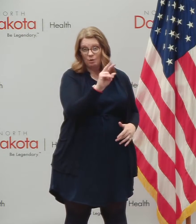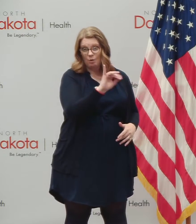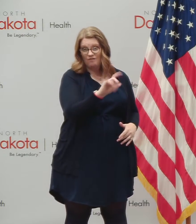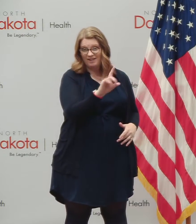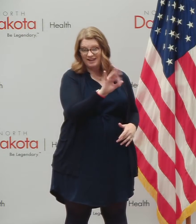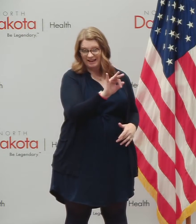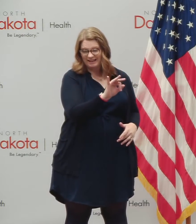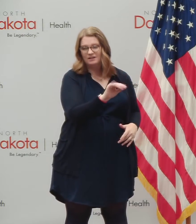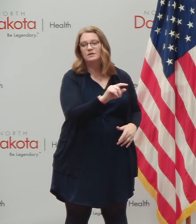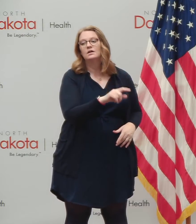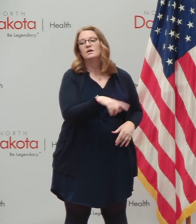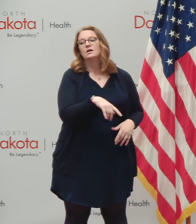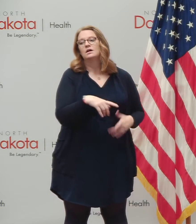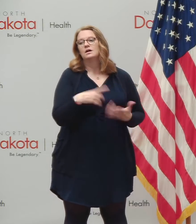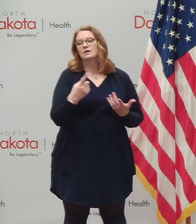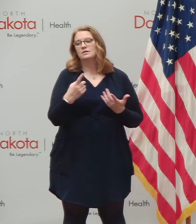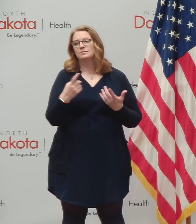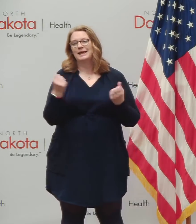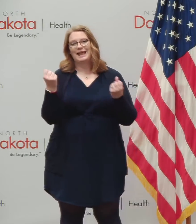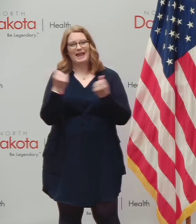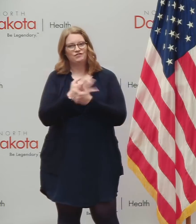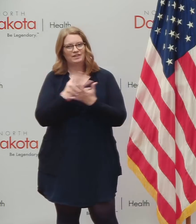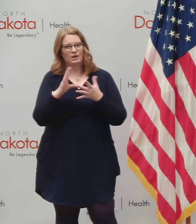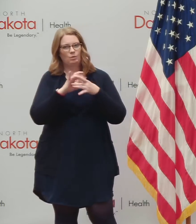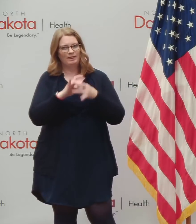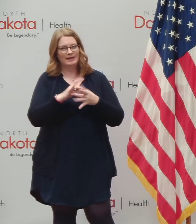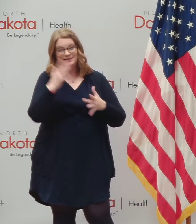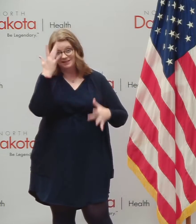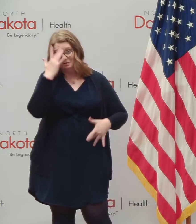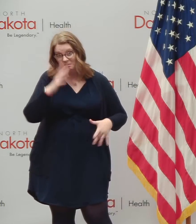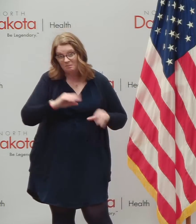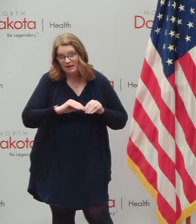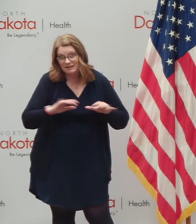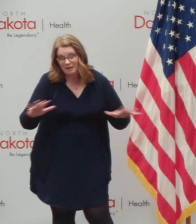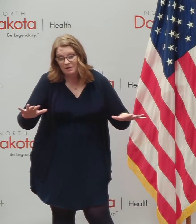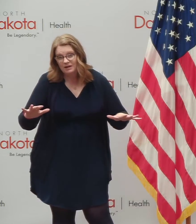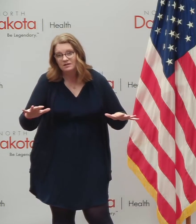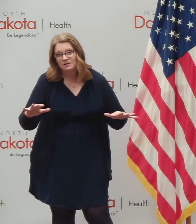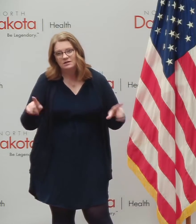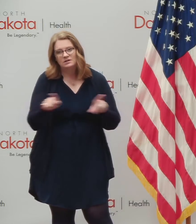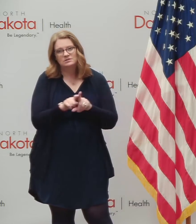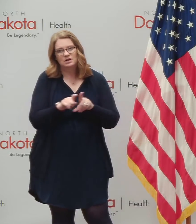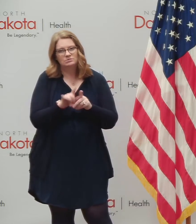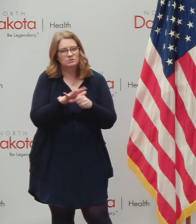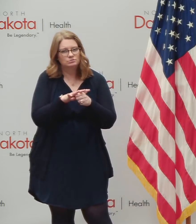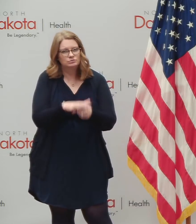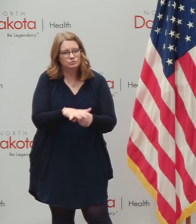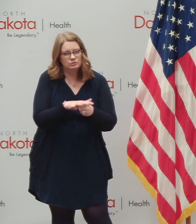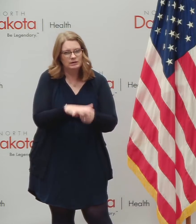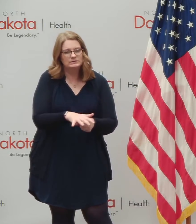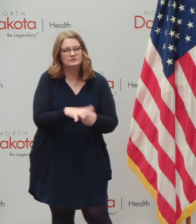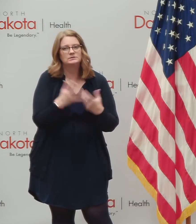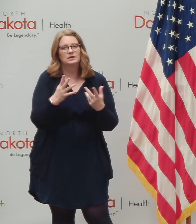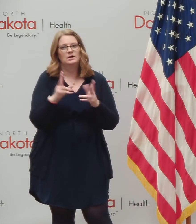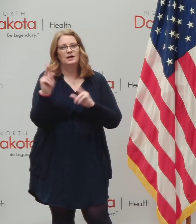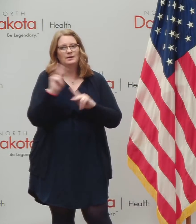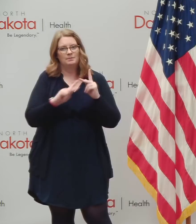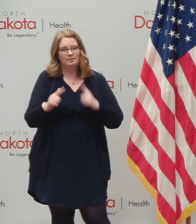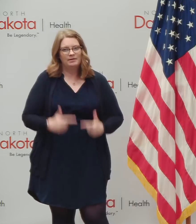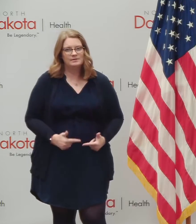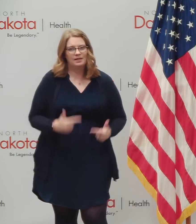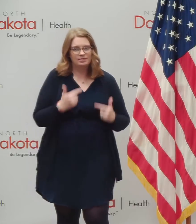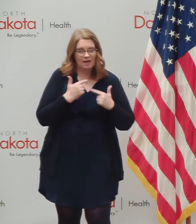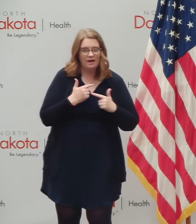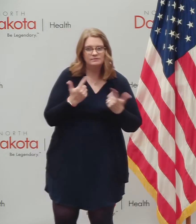We know that everything related to the pandemic is also putting stresses on people's lives in ways